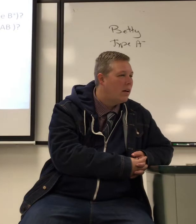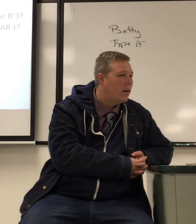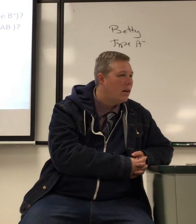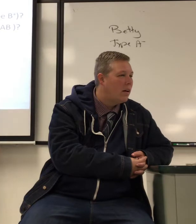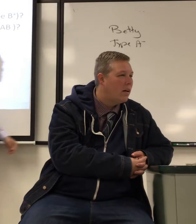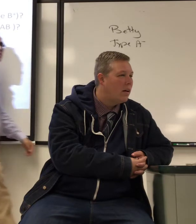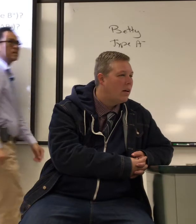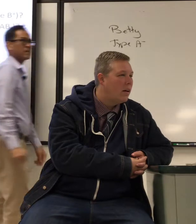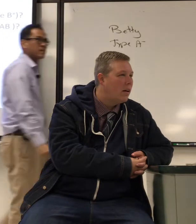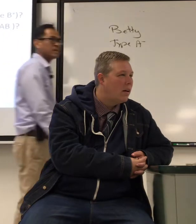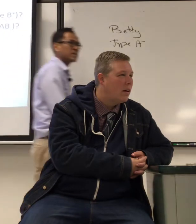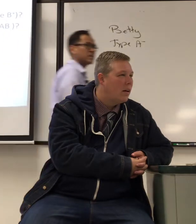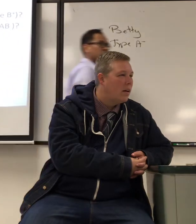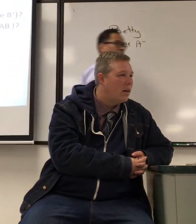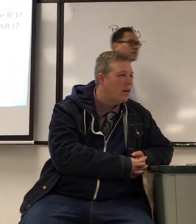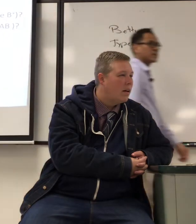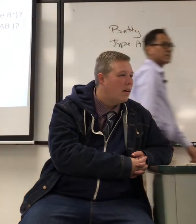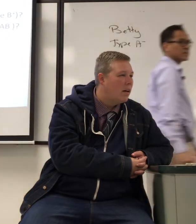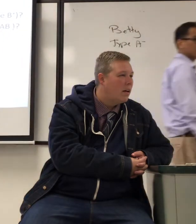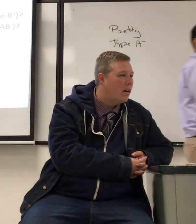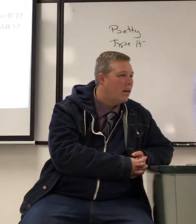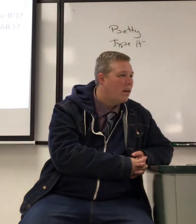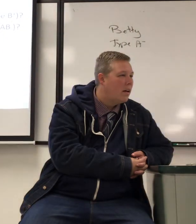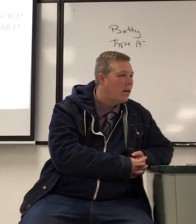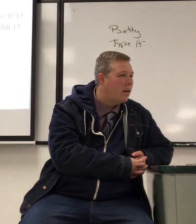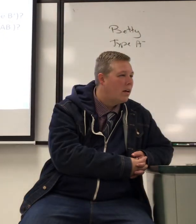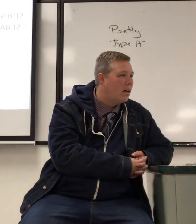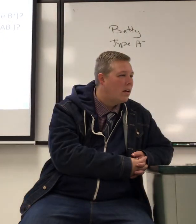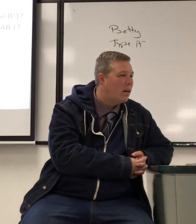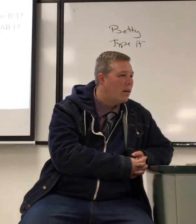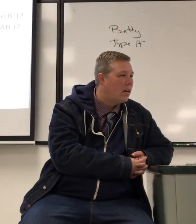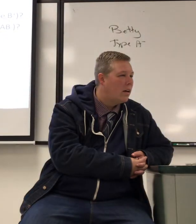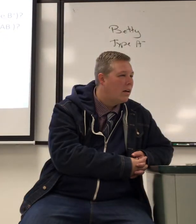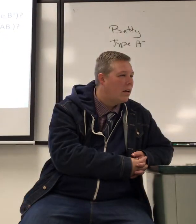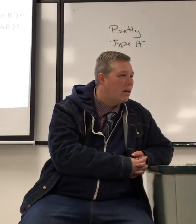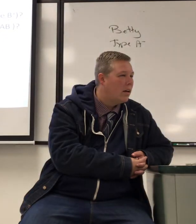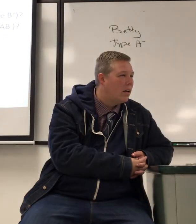You can get anybody to it. I can get anybody because